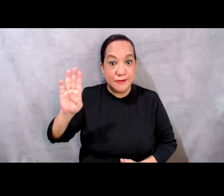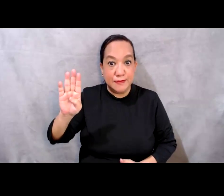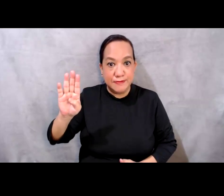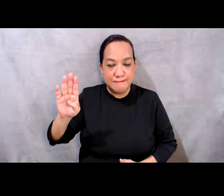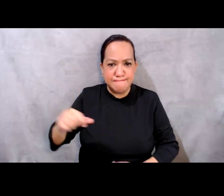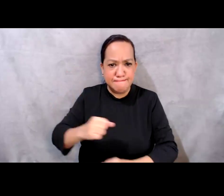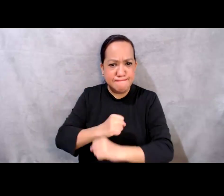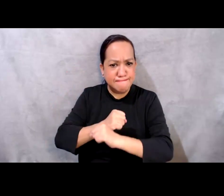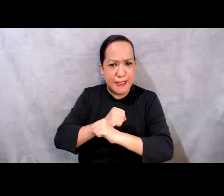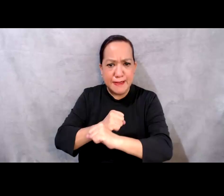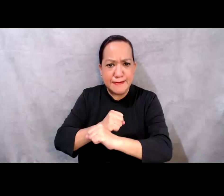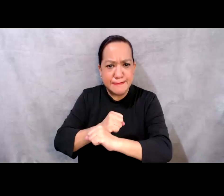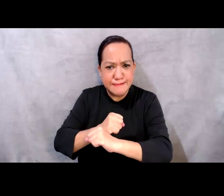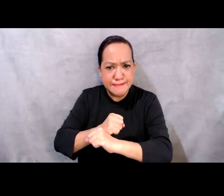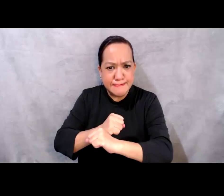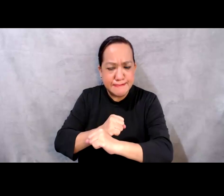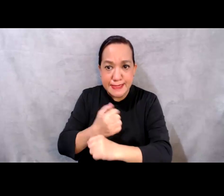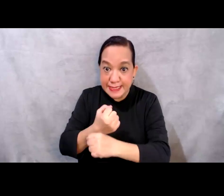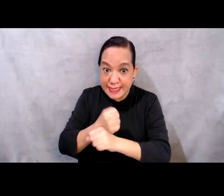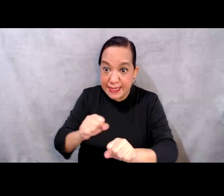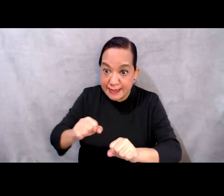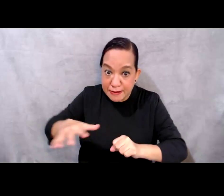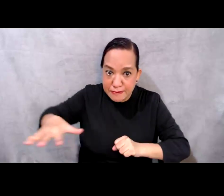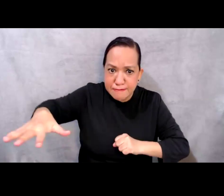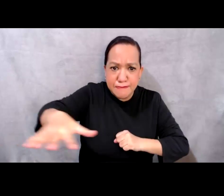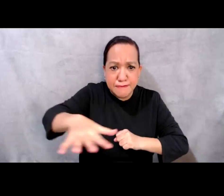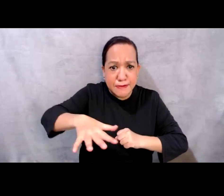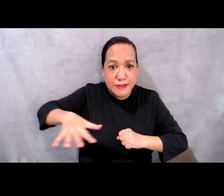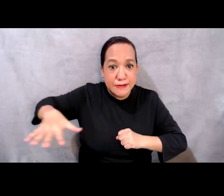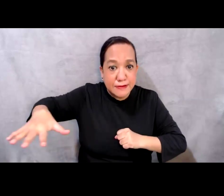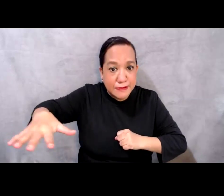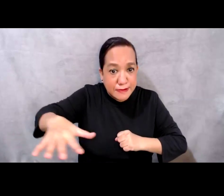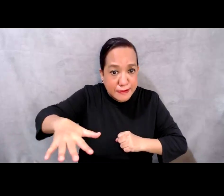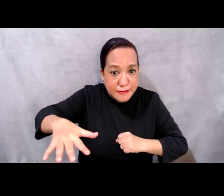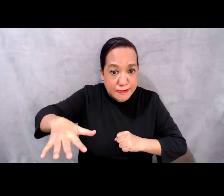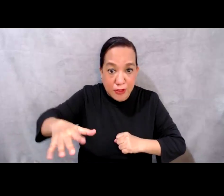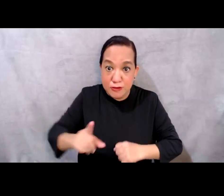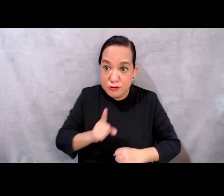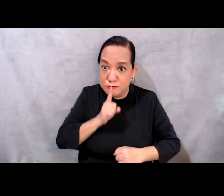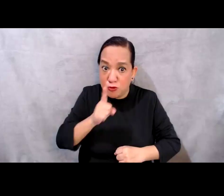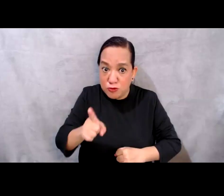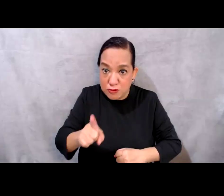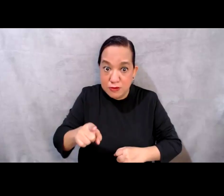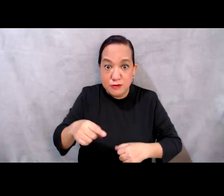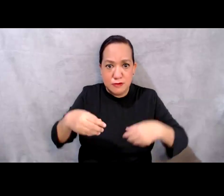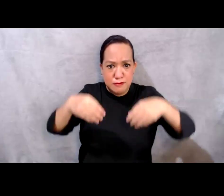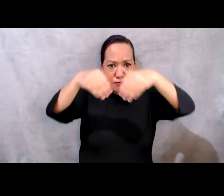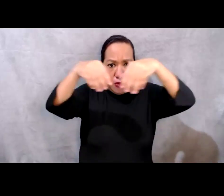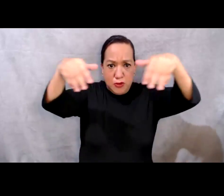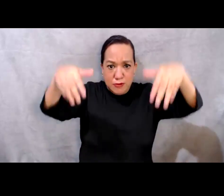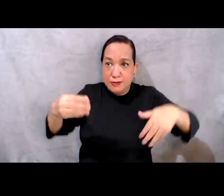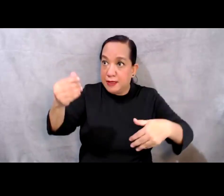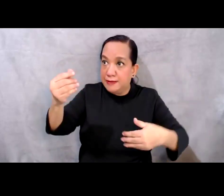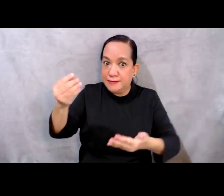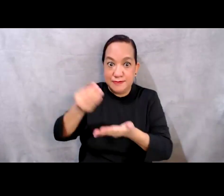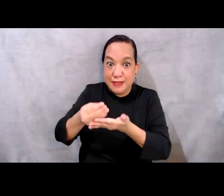projects. On the ground, there is really confusion around who is the funder and who is the implementer and what mechanisms, therefore, can they access, if